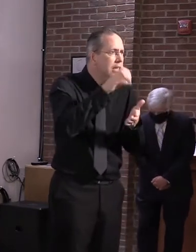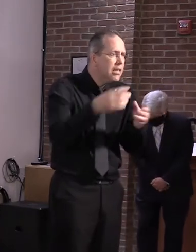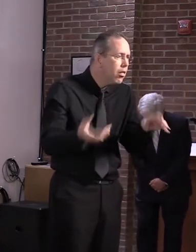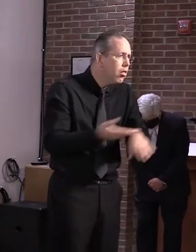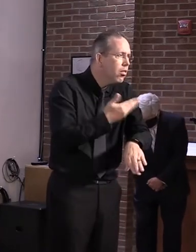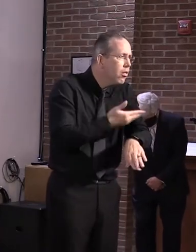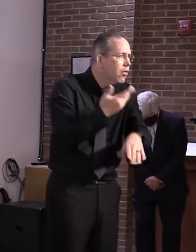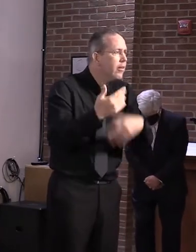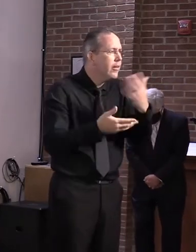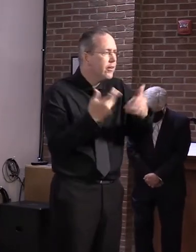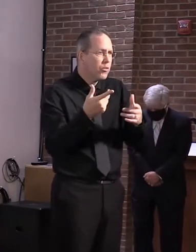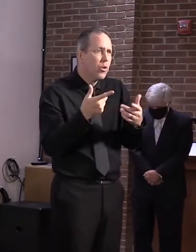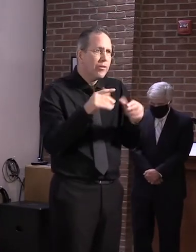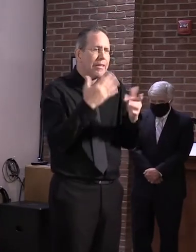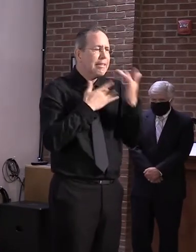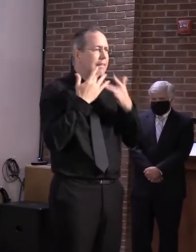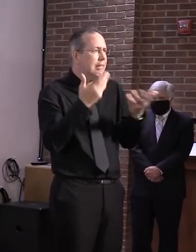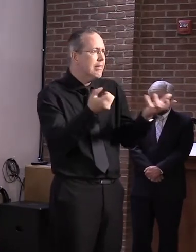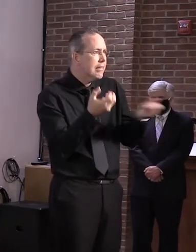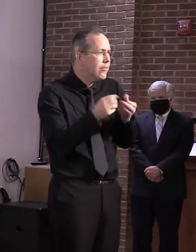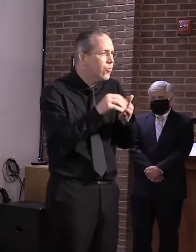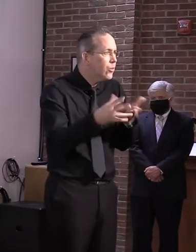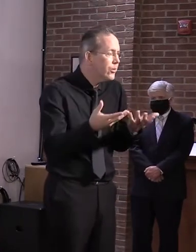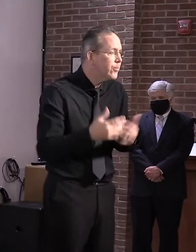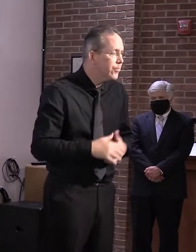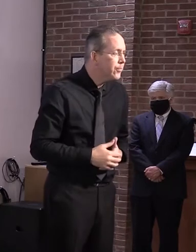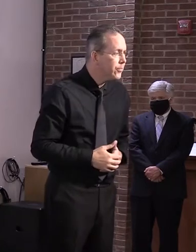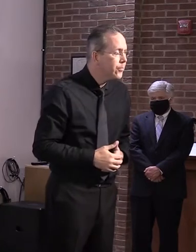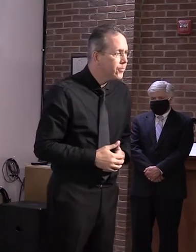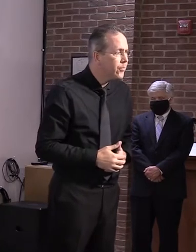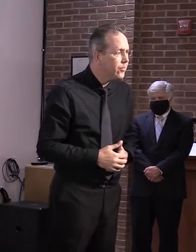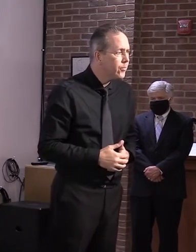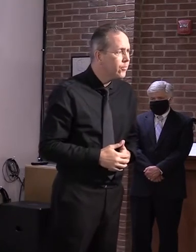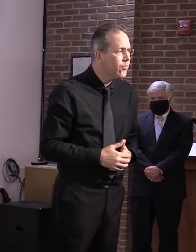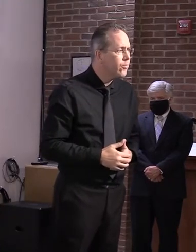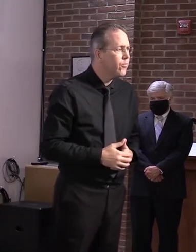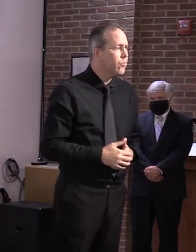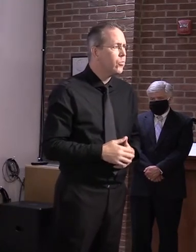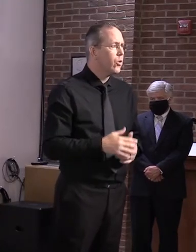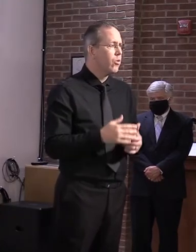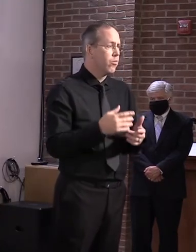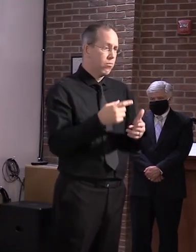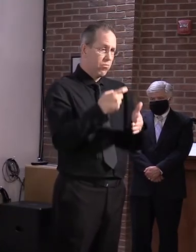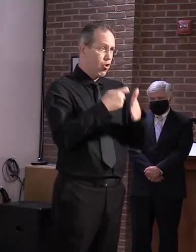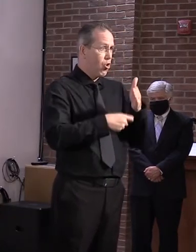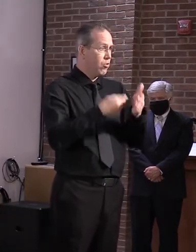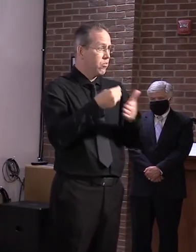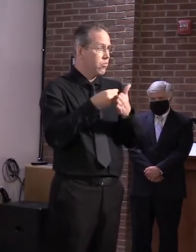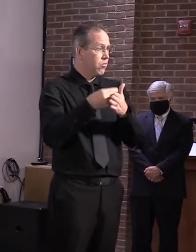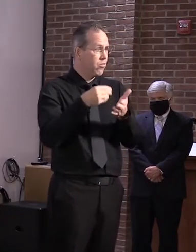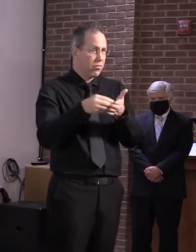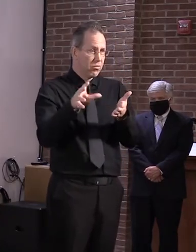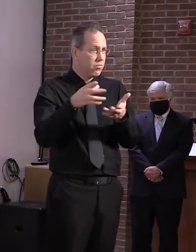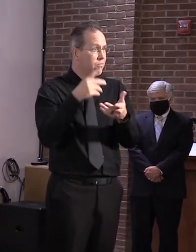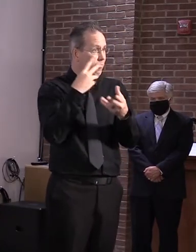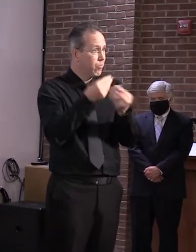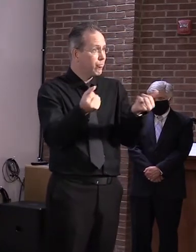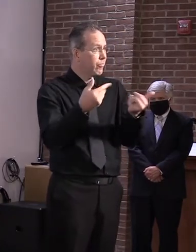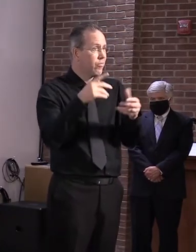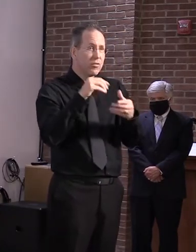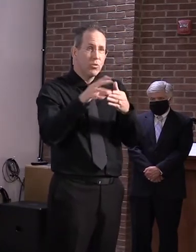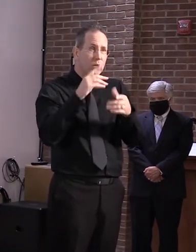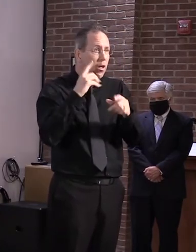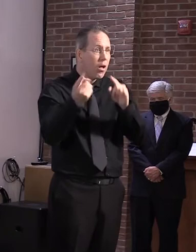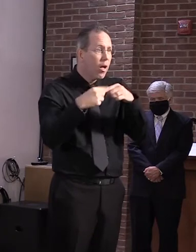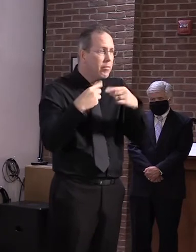to make sure they were disinfected properly. And so the costs didn't go away for the schools. What went way up are the expenses, which were